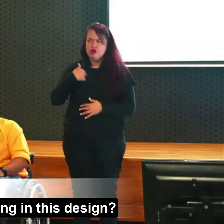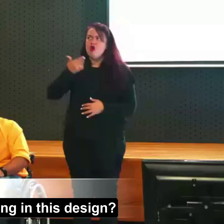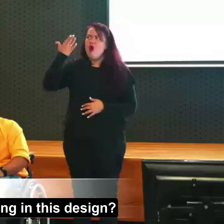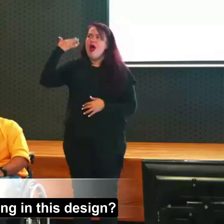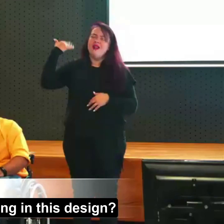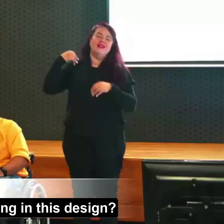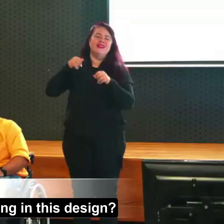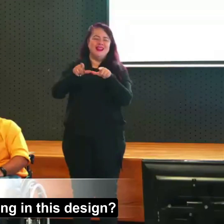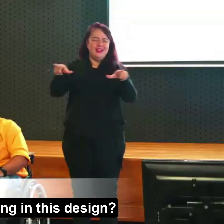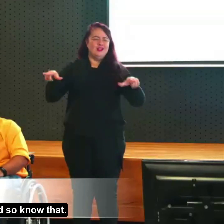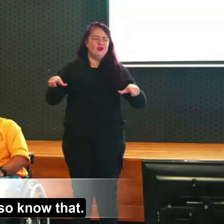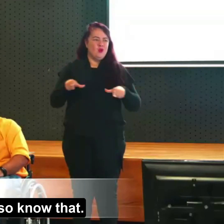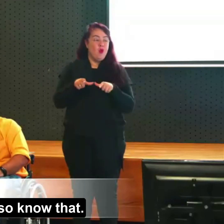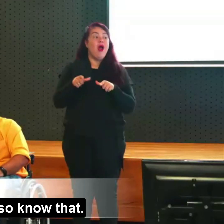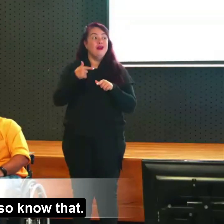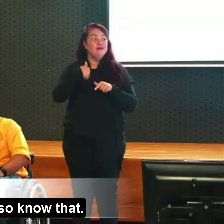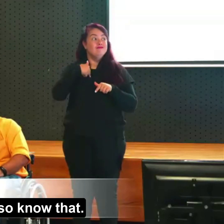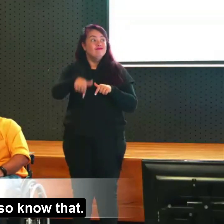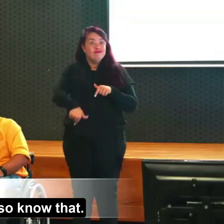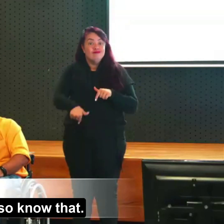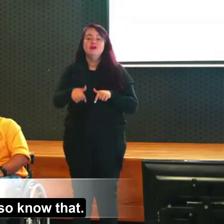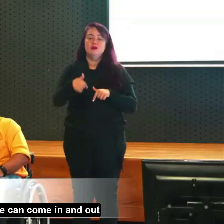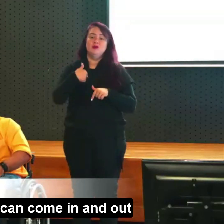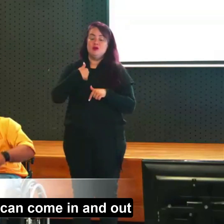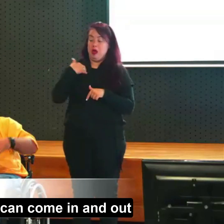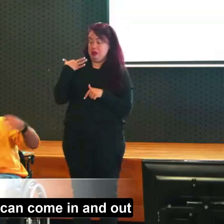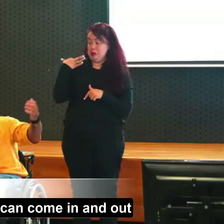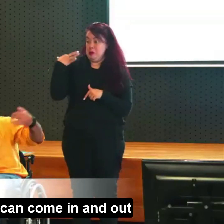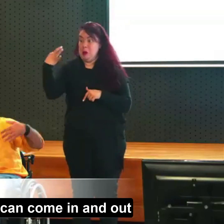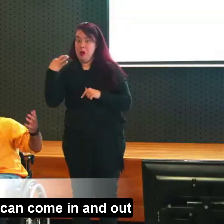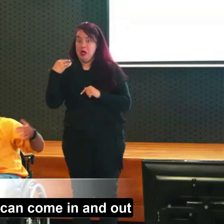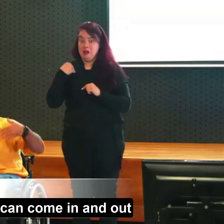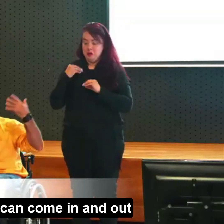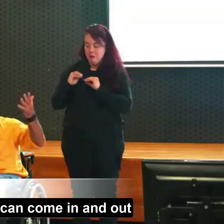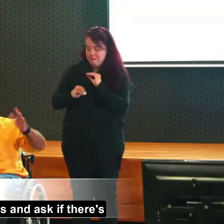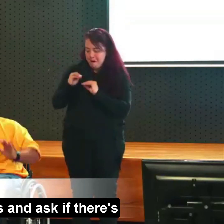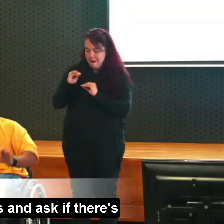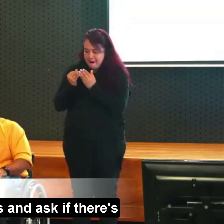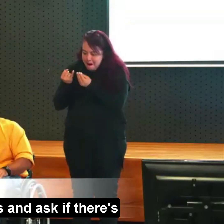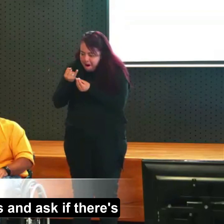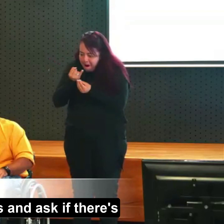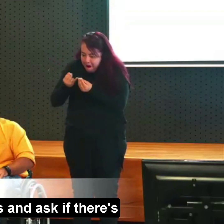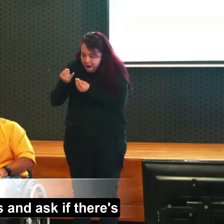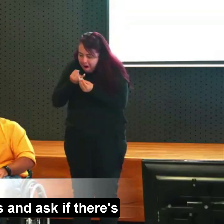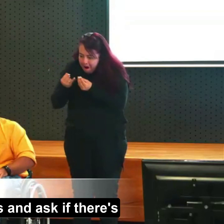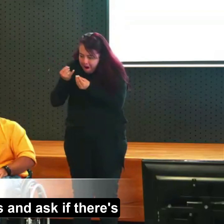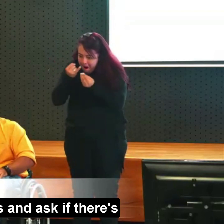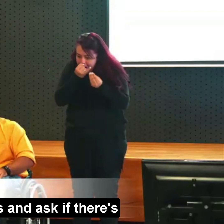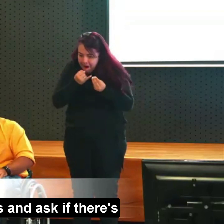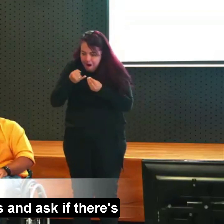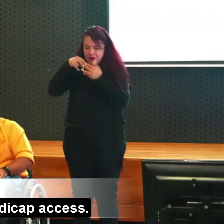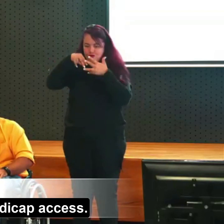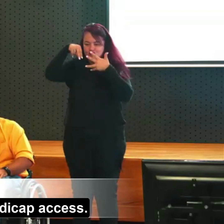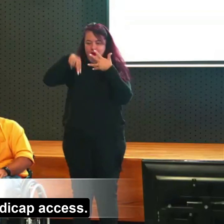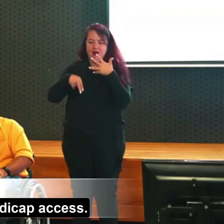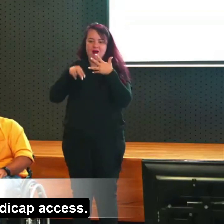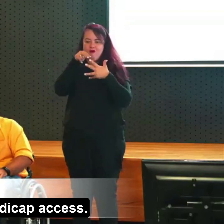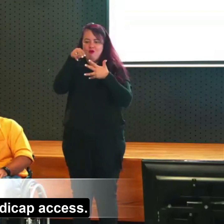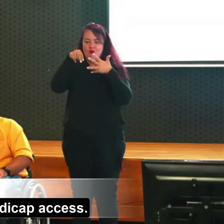participating in its design, and to know that now people can come in and out and not ask if